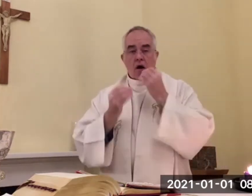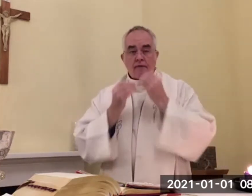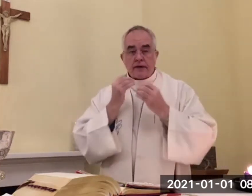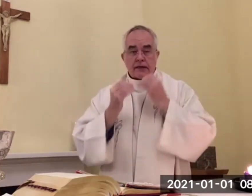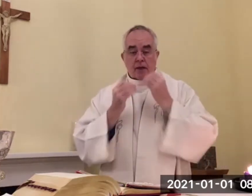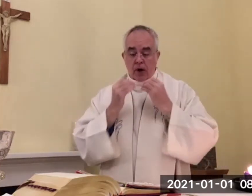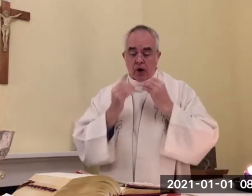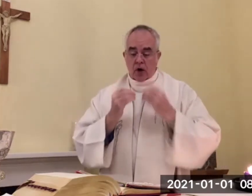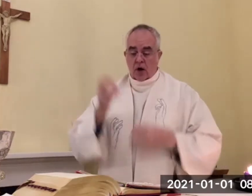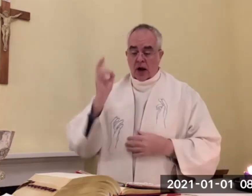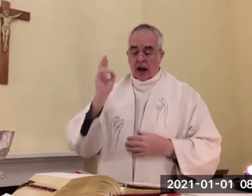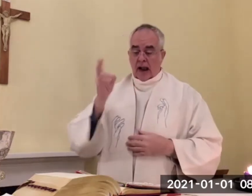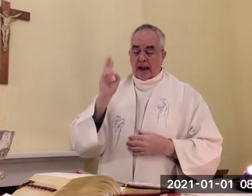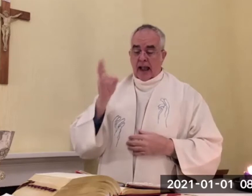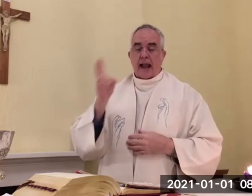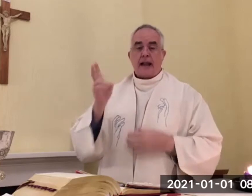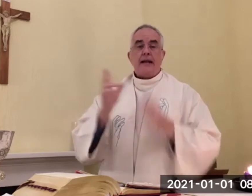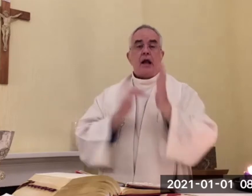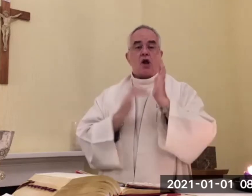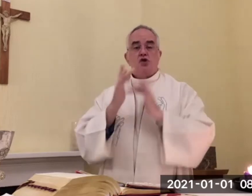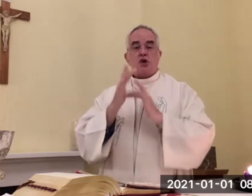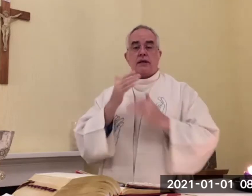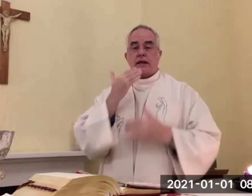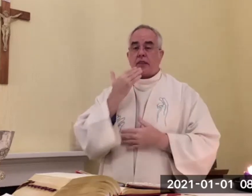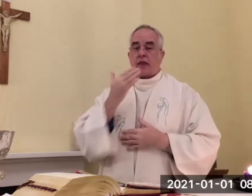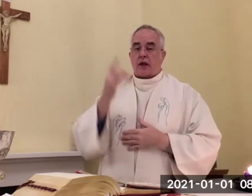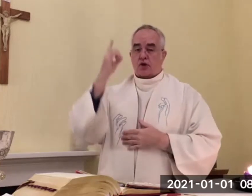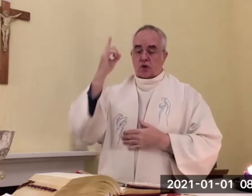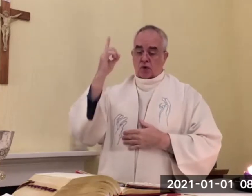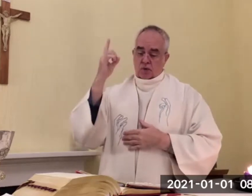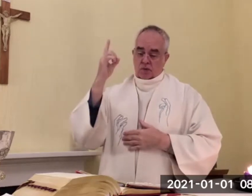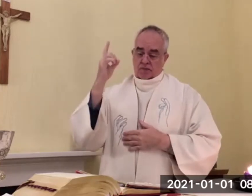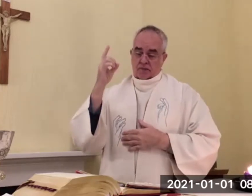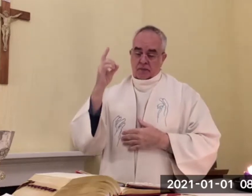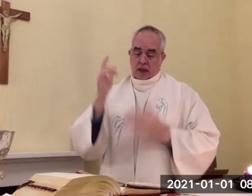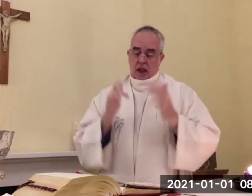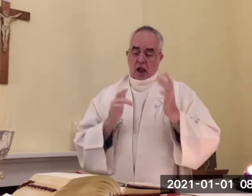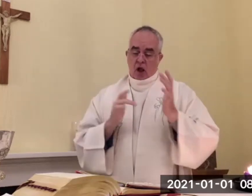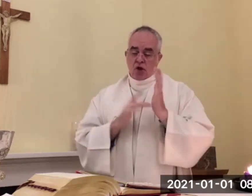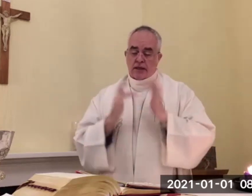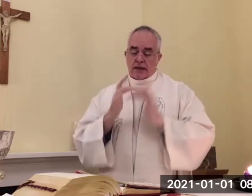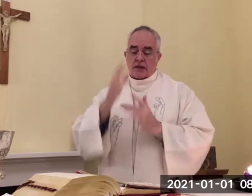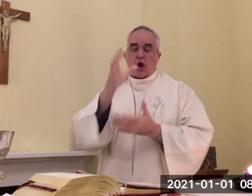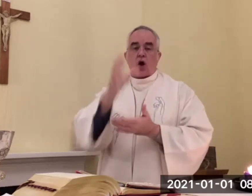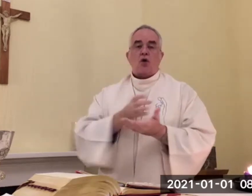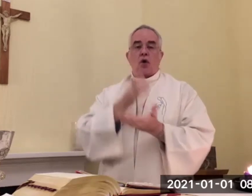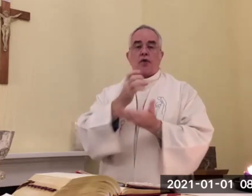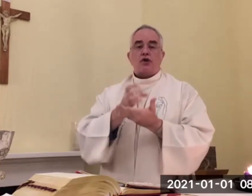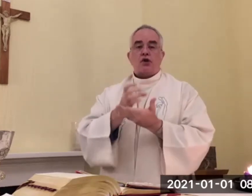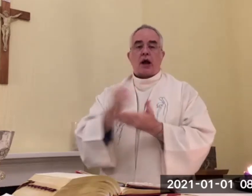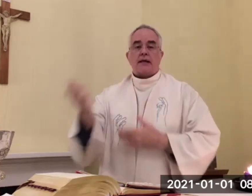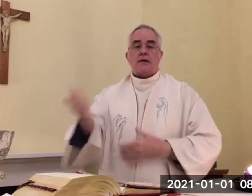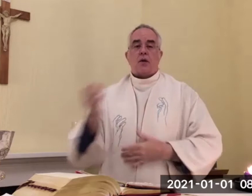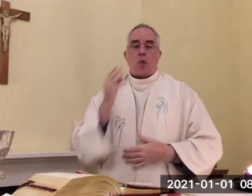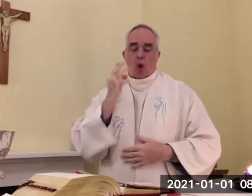After supper, again, Jesus thanked you. Jesus took the chalice of